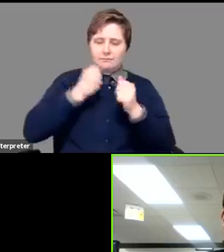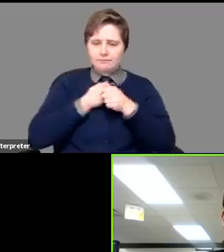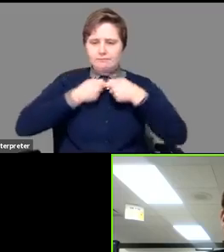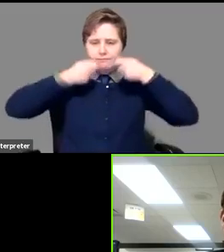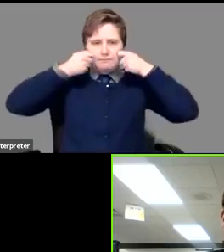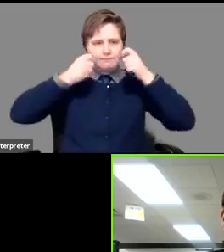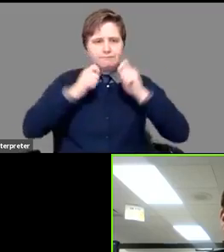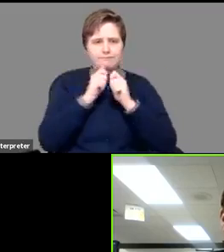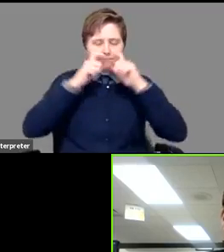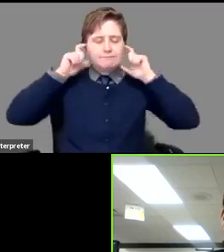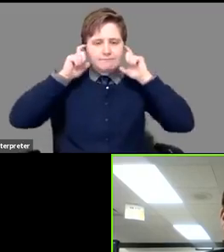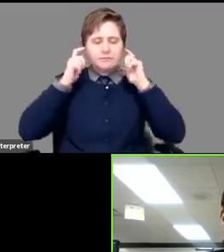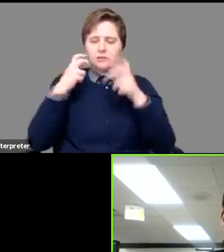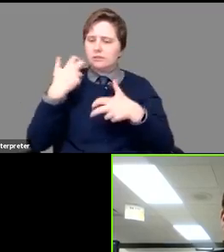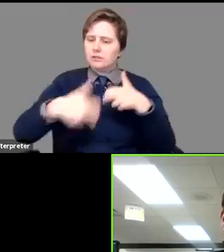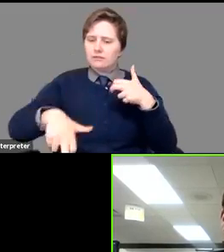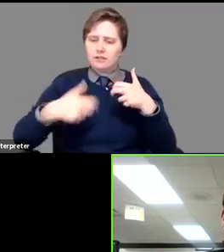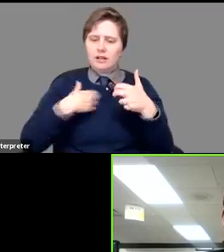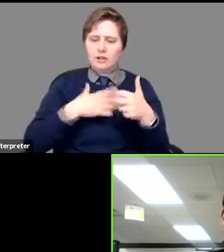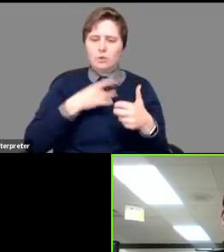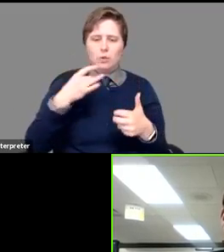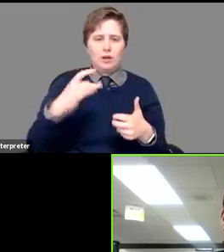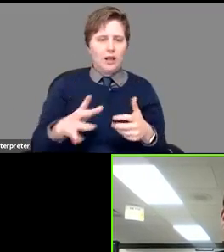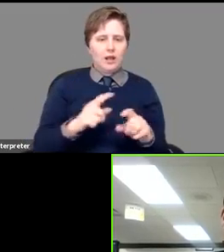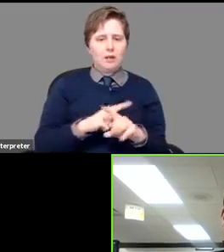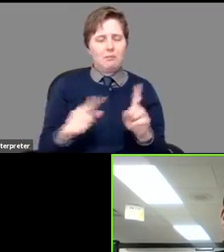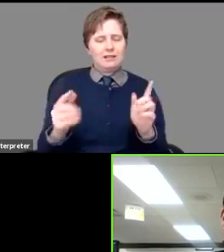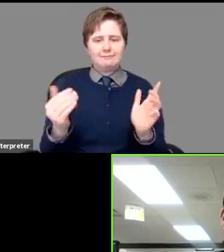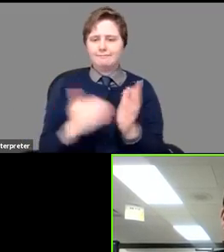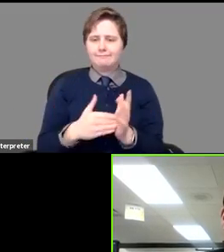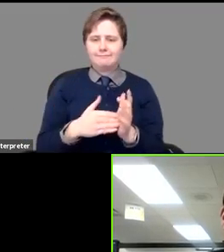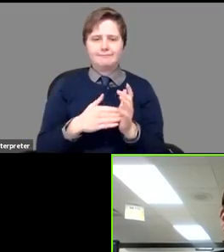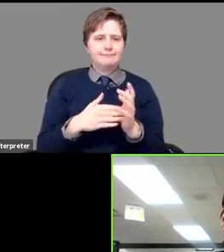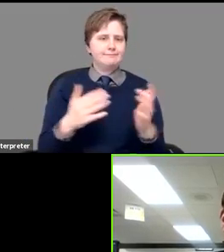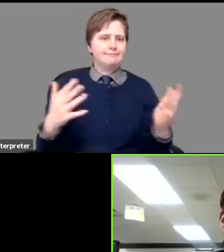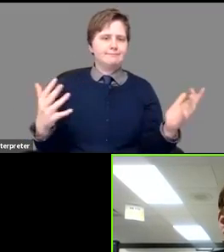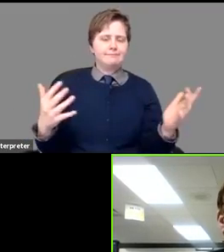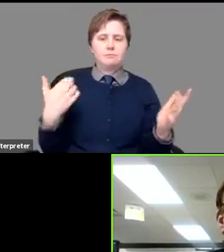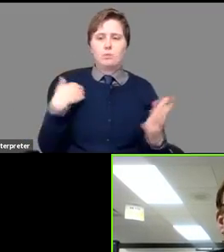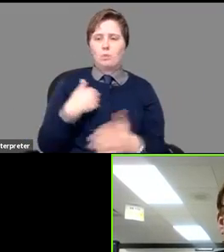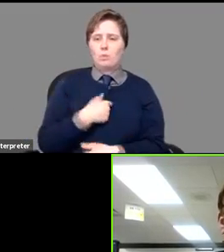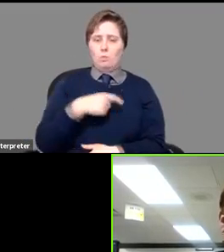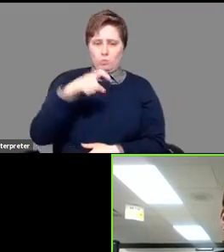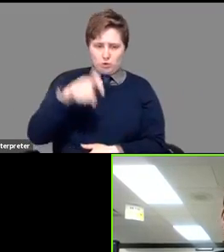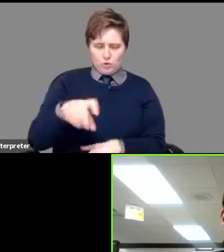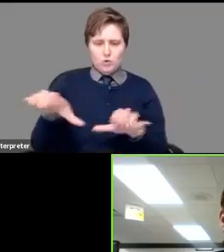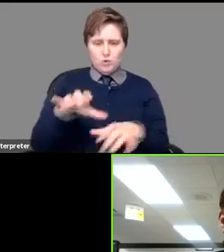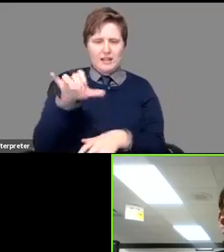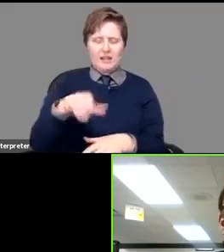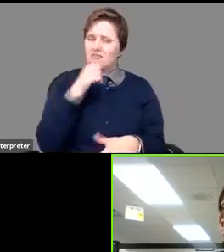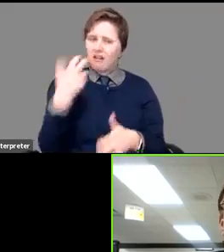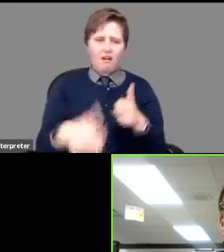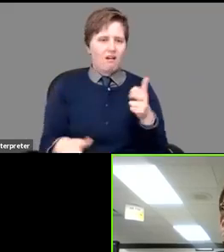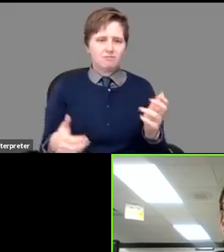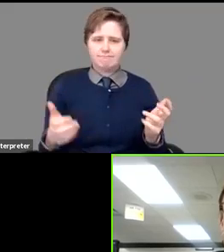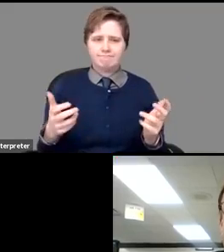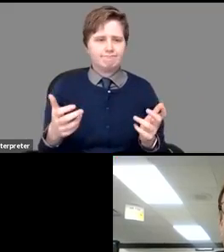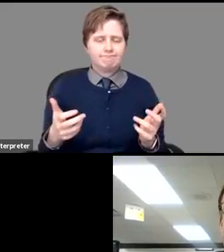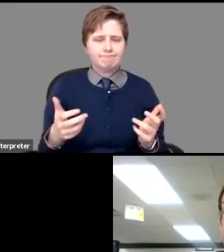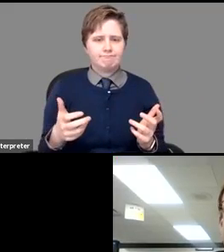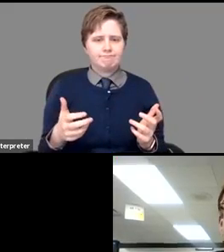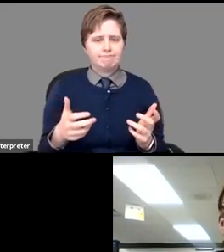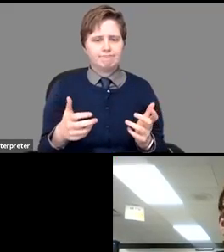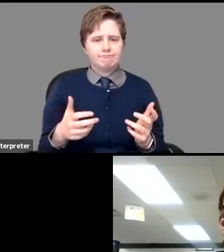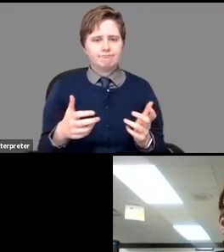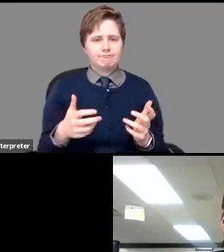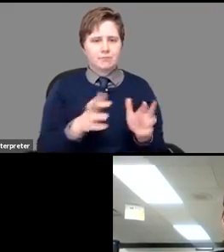some of us, it's tough. I know I really don't like it, but again, it is something that we should be doing, and it's not that hard to do. And a sign of